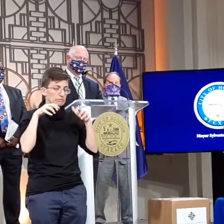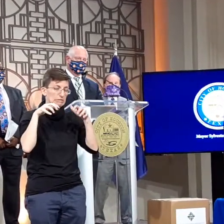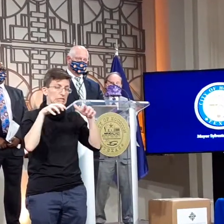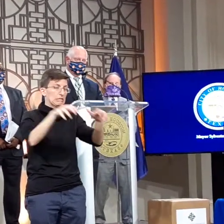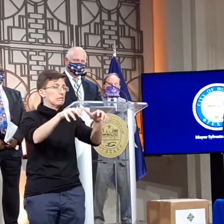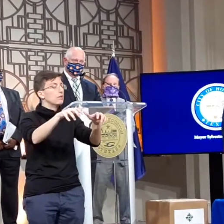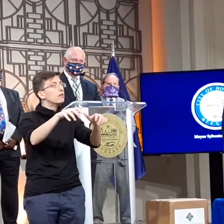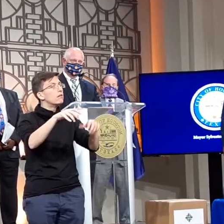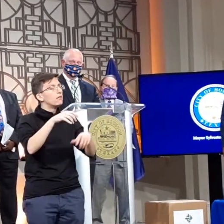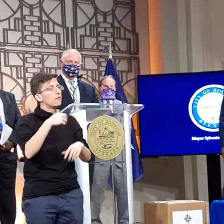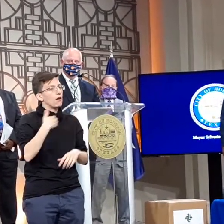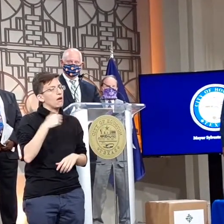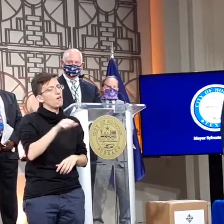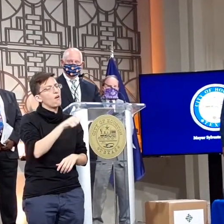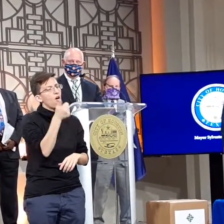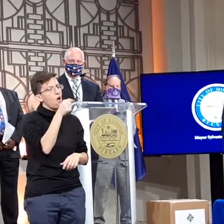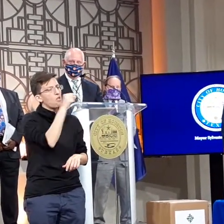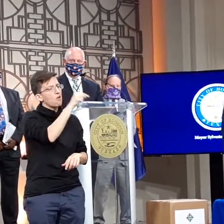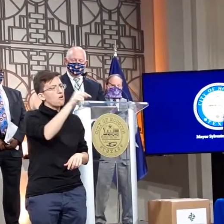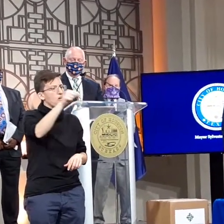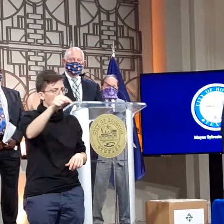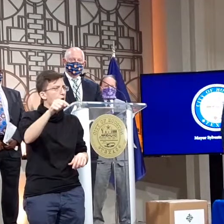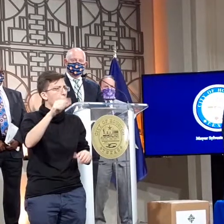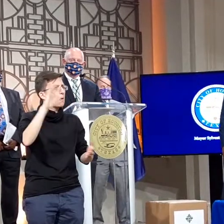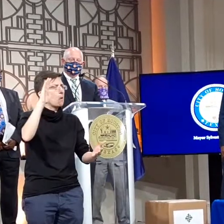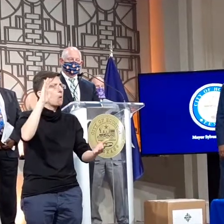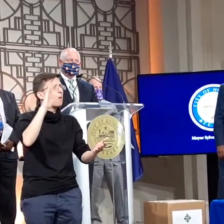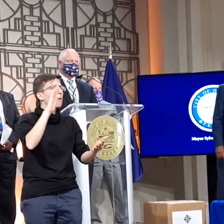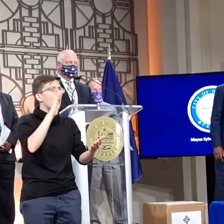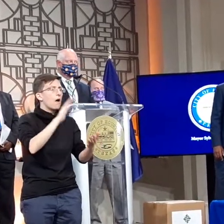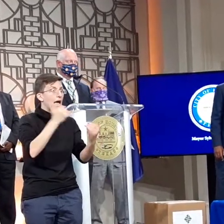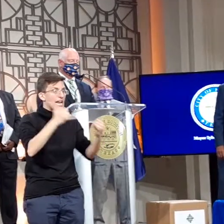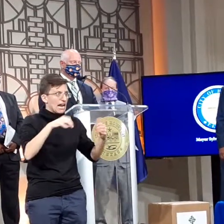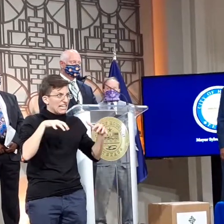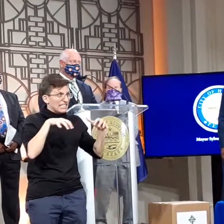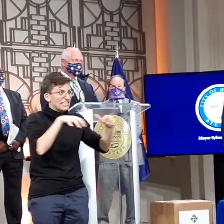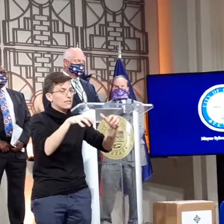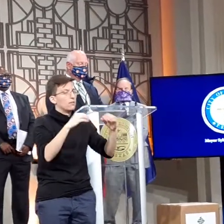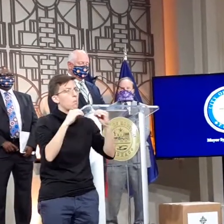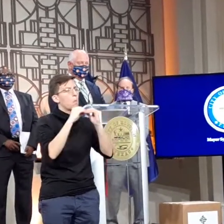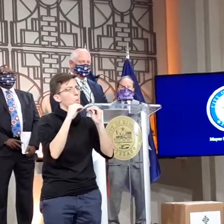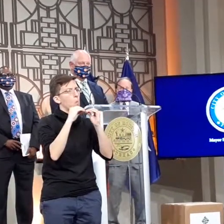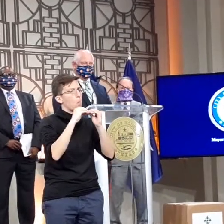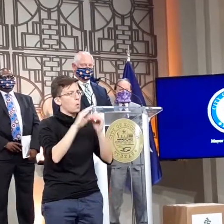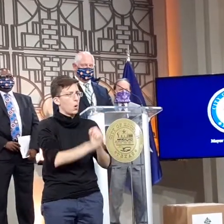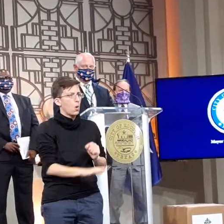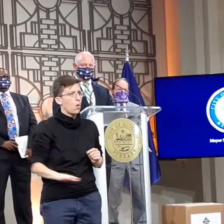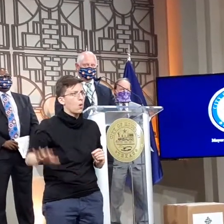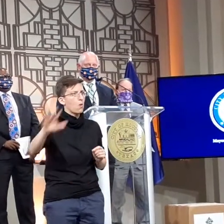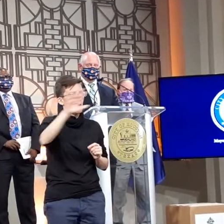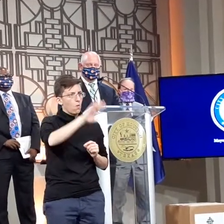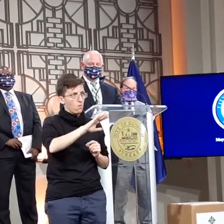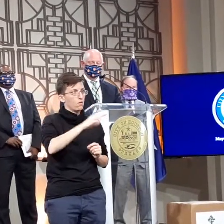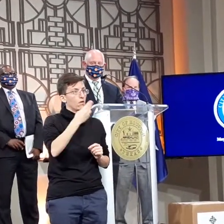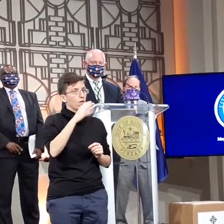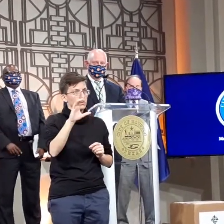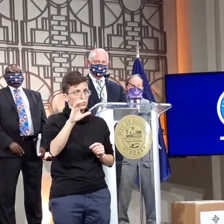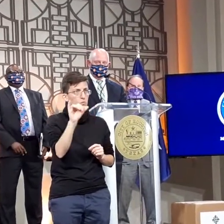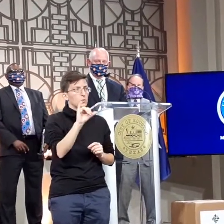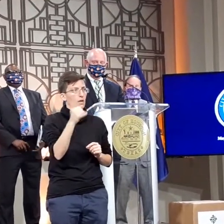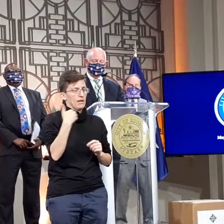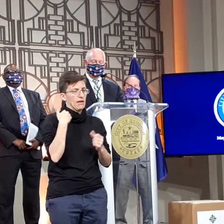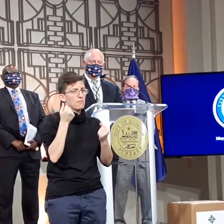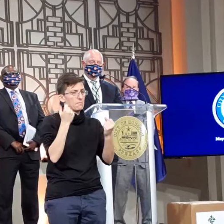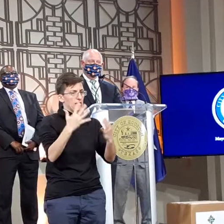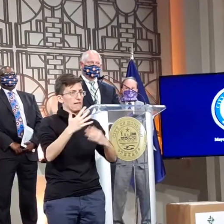then their condition improved a little bit and they've been saturated again. And the point is that across the region, in fact, even just within the county, we do have a lot of empty